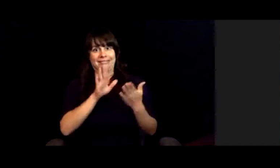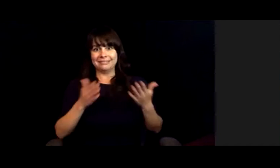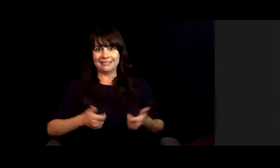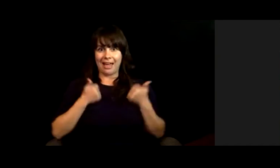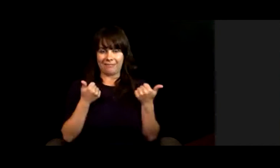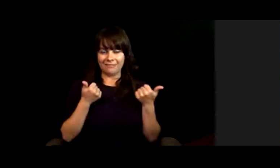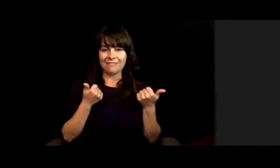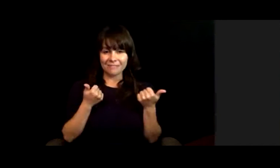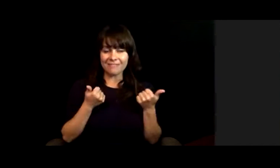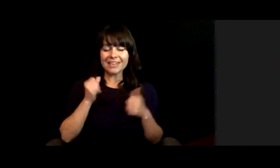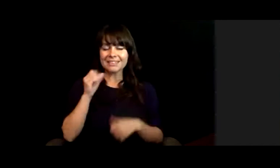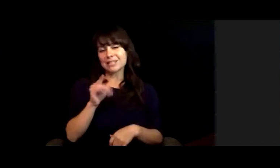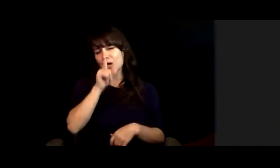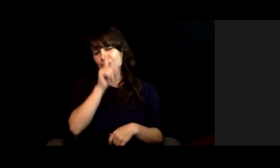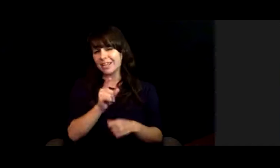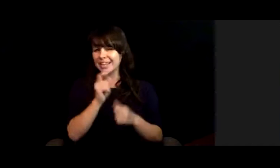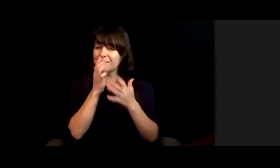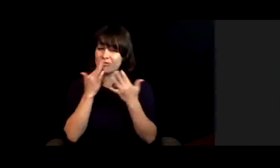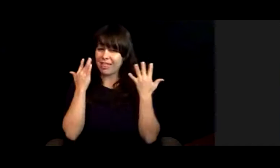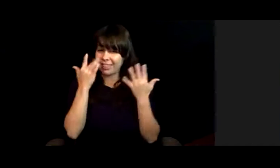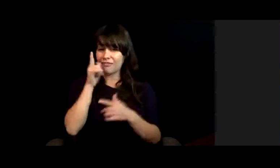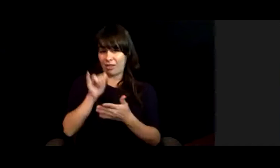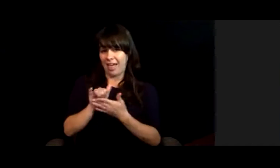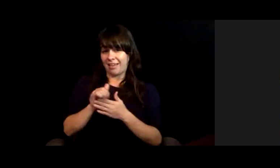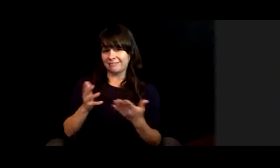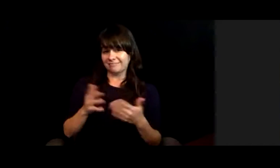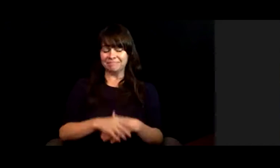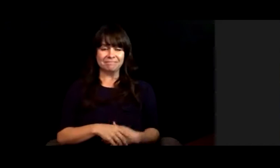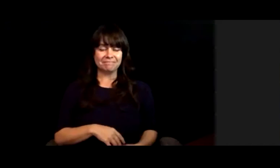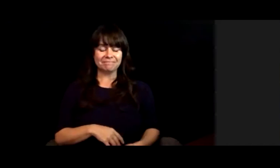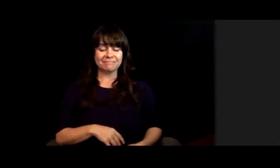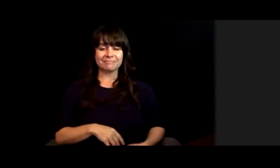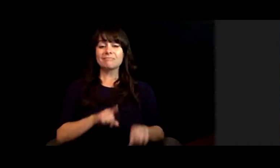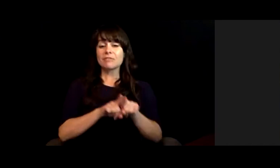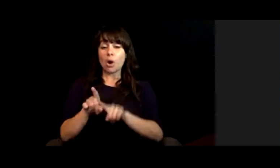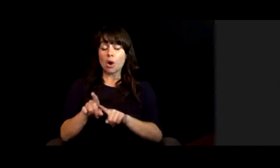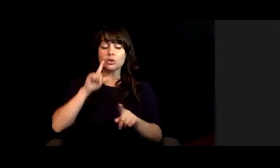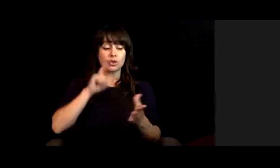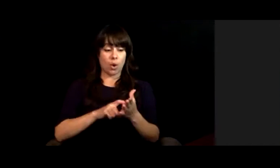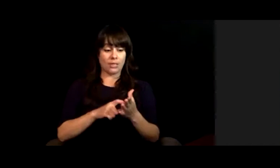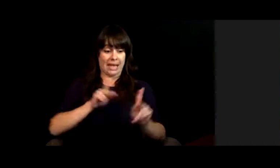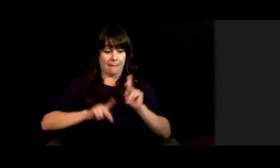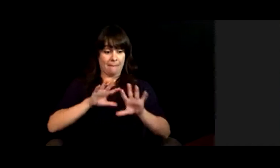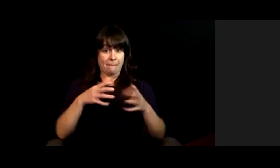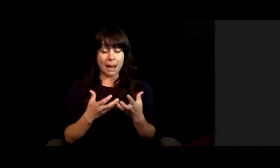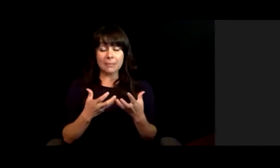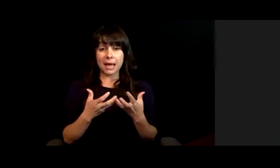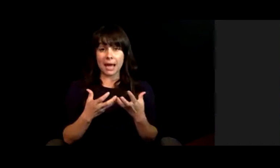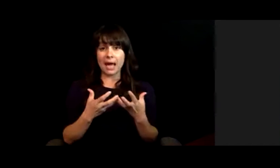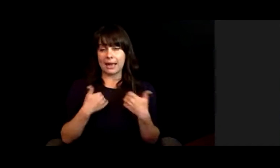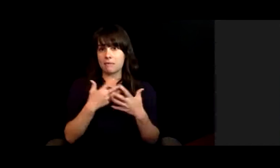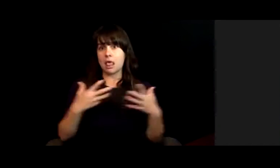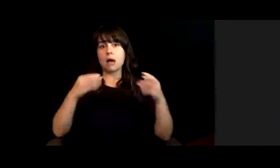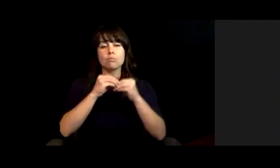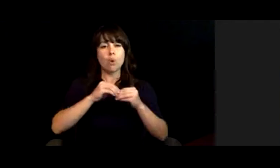is very friendly, I think, for that in that respect. And I found that the public had much more access. We had more people